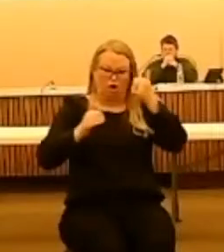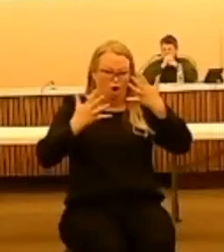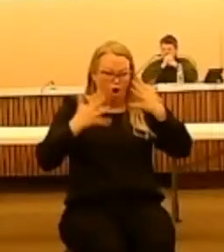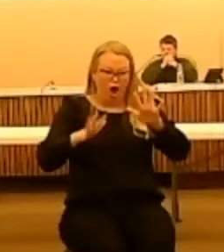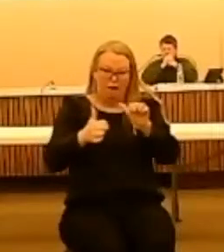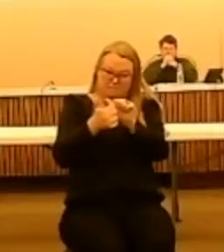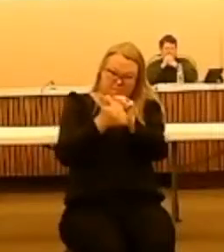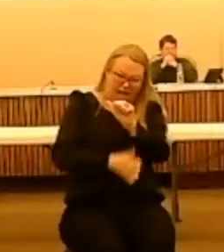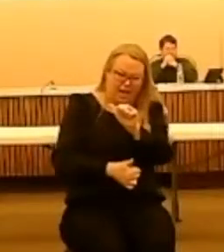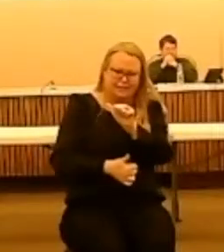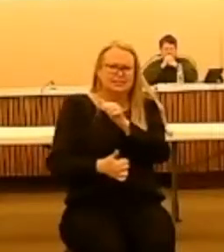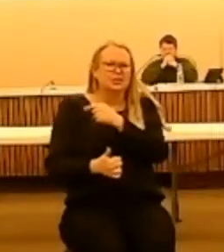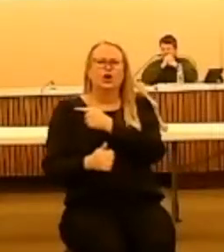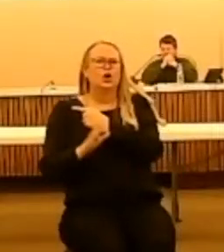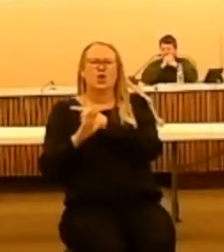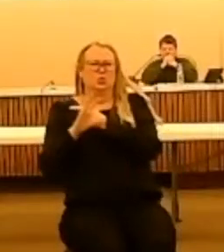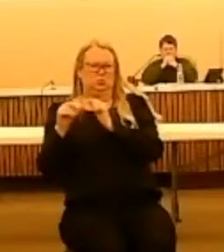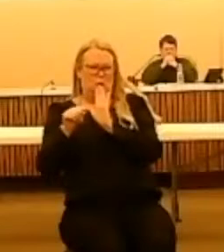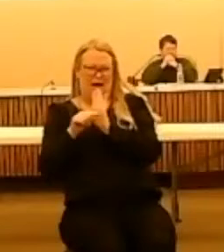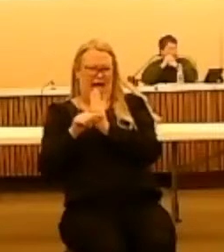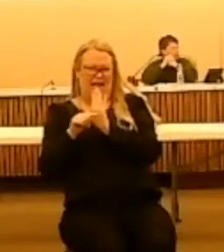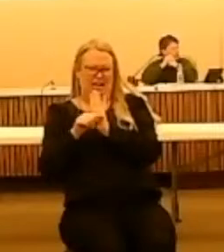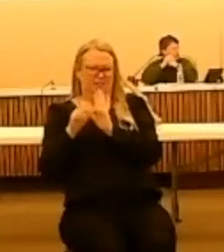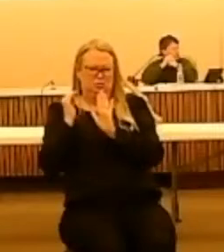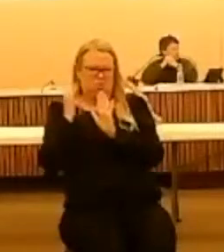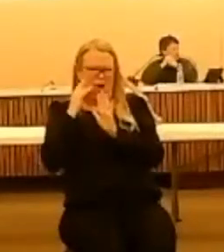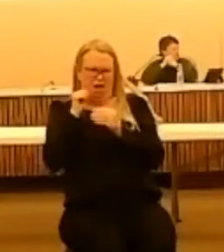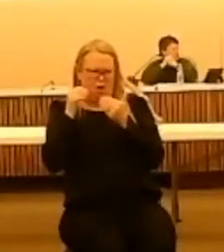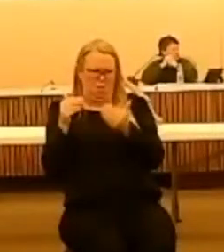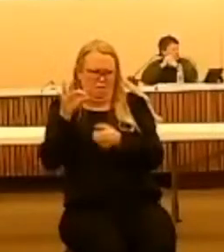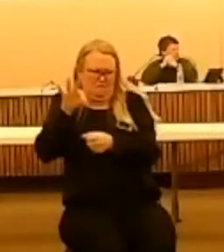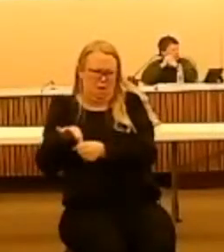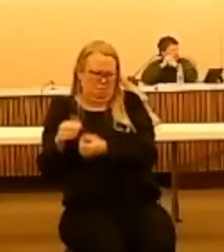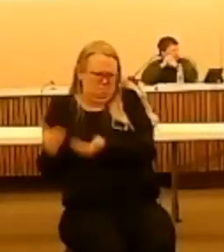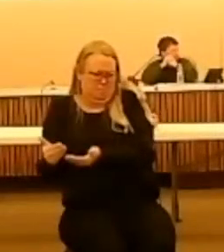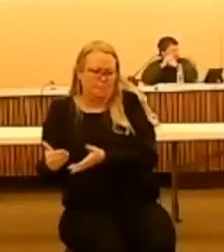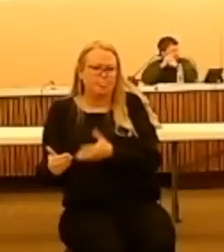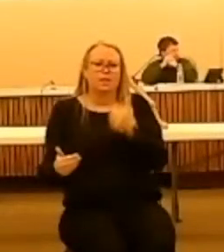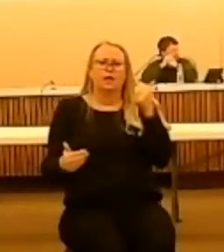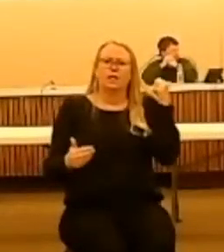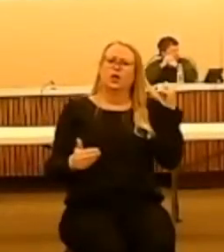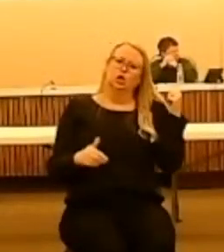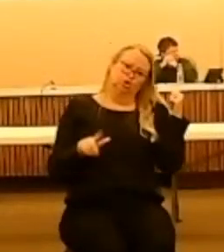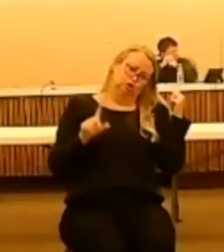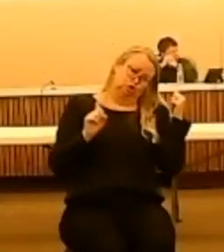I don't see a negative. So I don't see a negative either. But would we want to have it bigger for